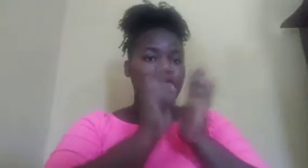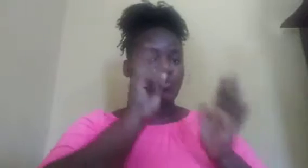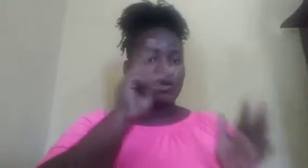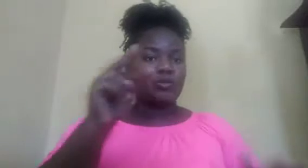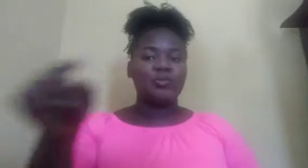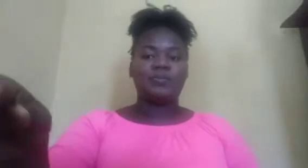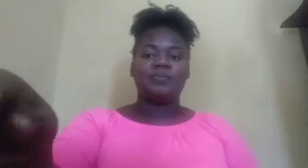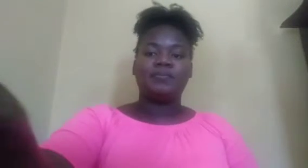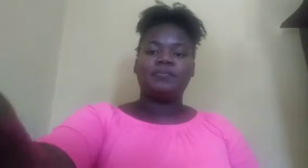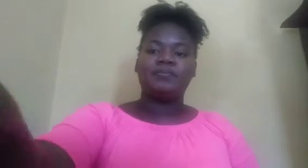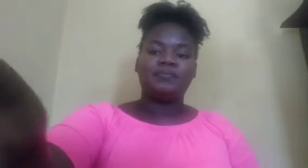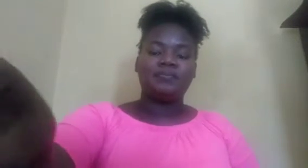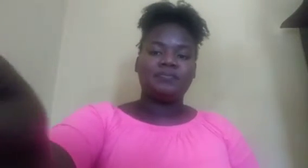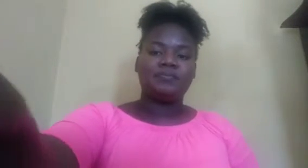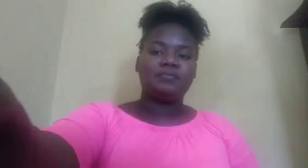So now we're going to write the 22.